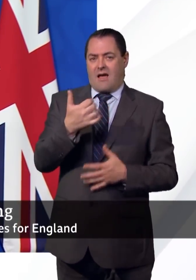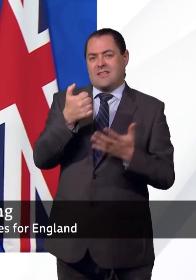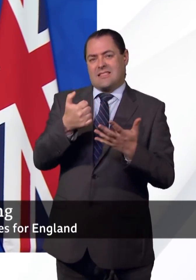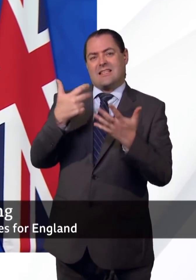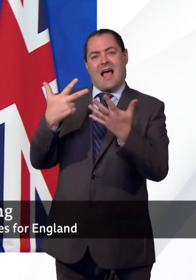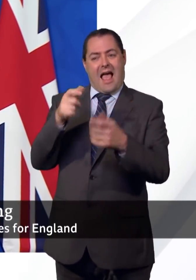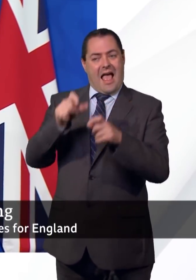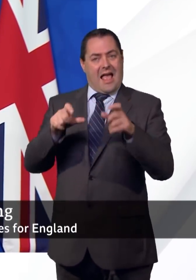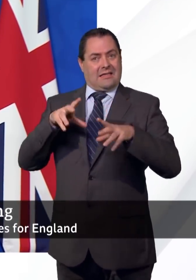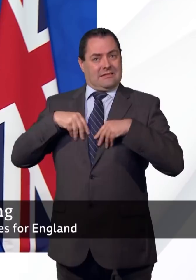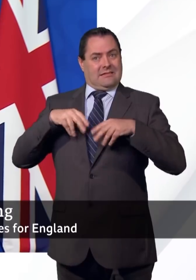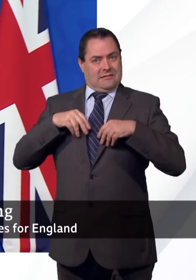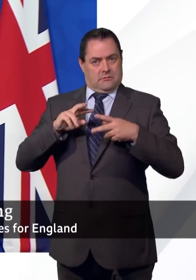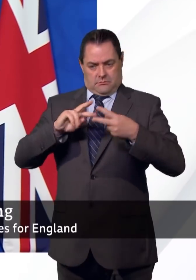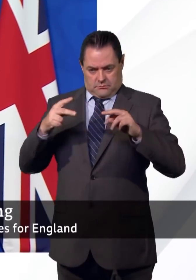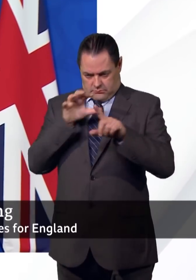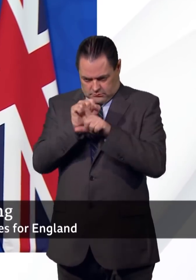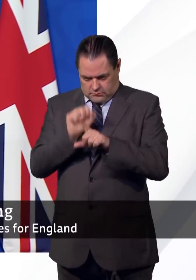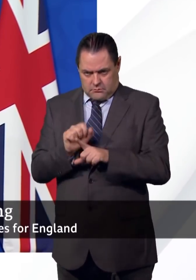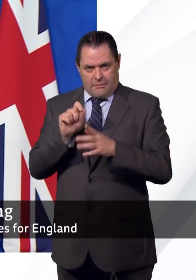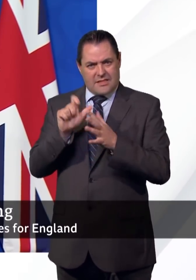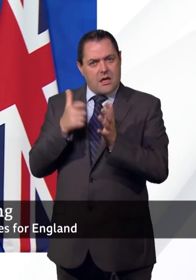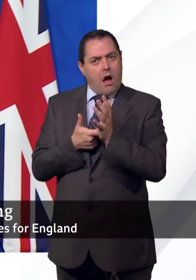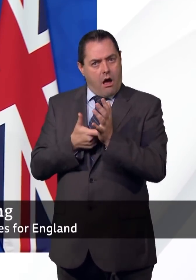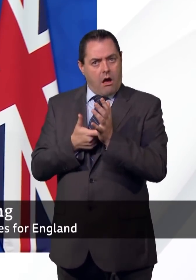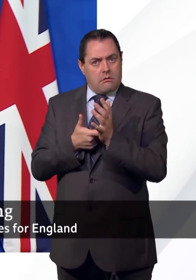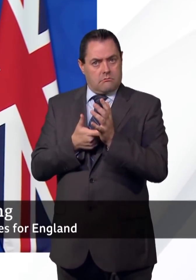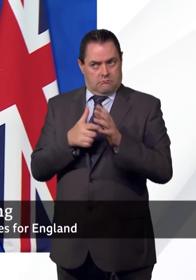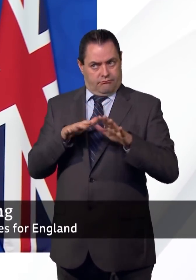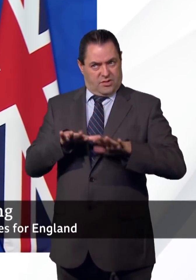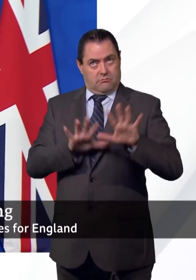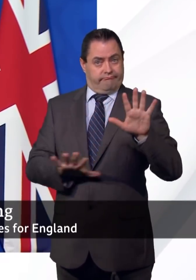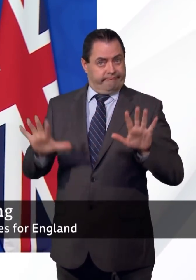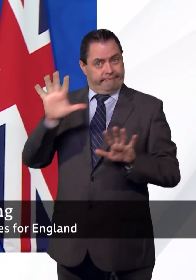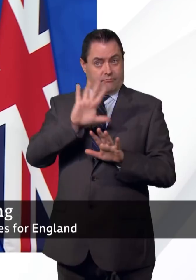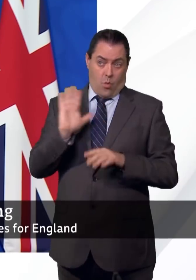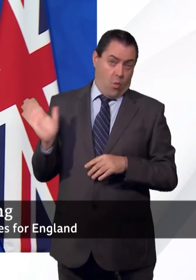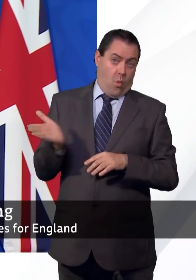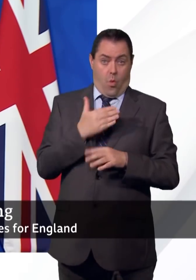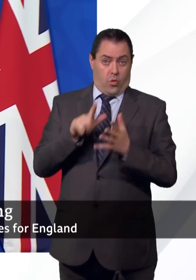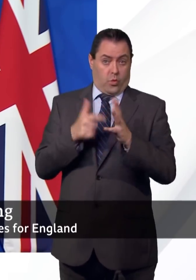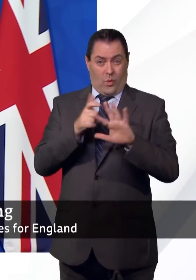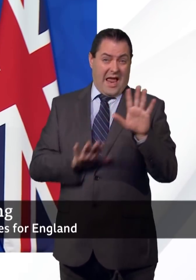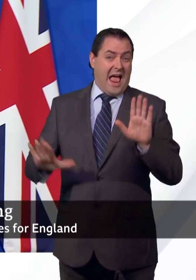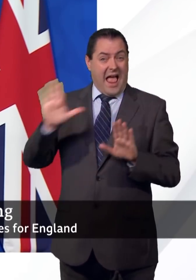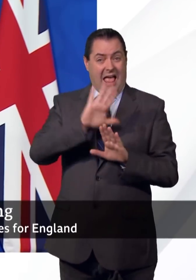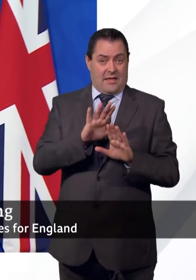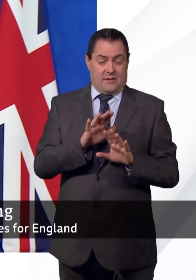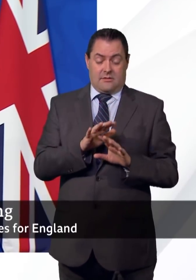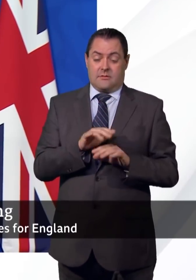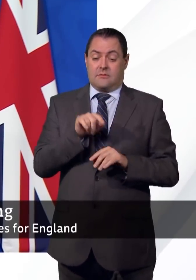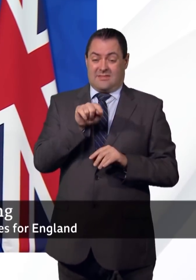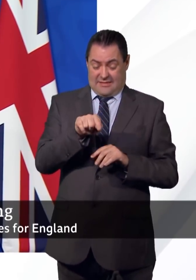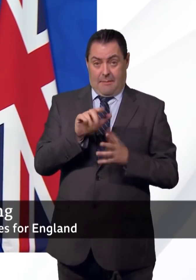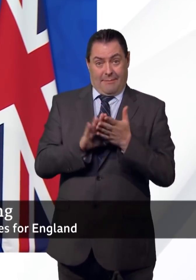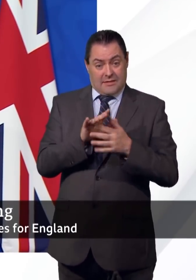confirmed through genomic sequencing across every region of the UK, and the true number is certain to